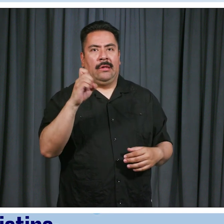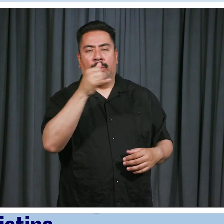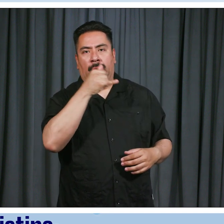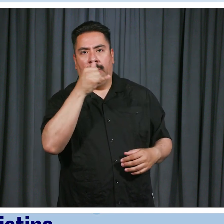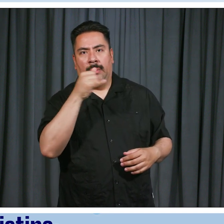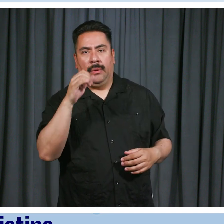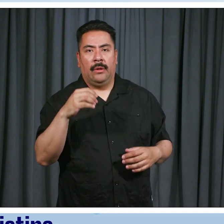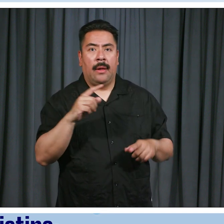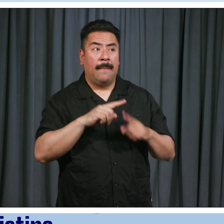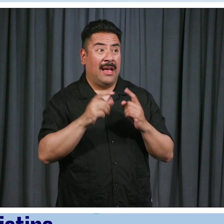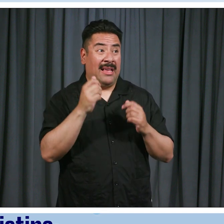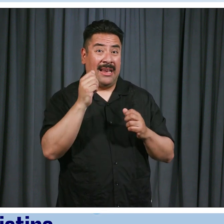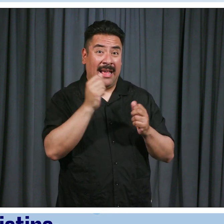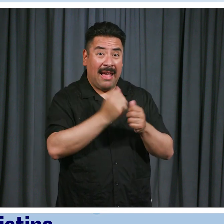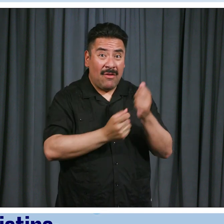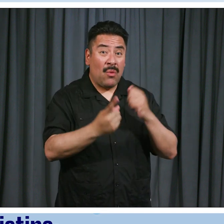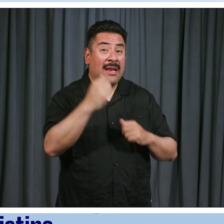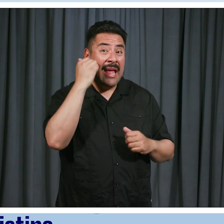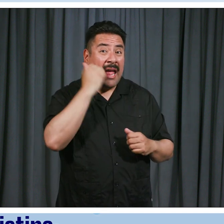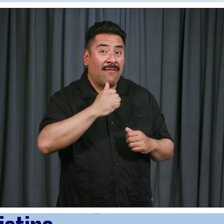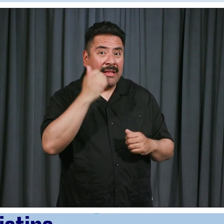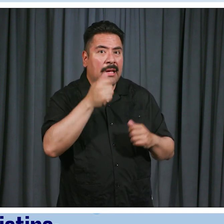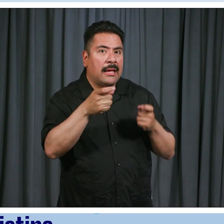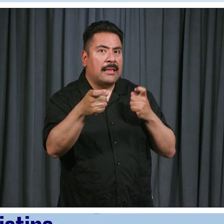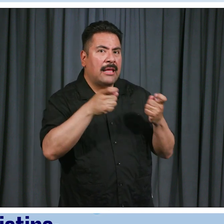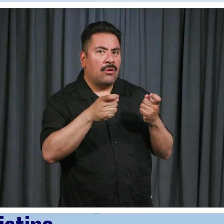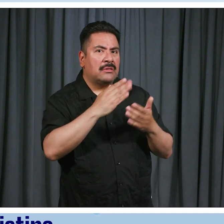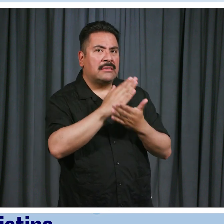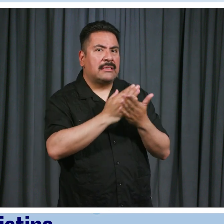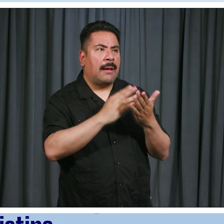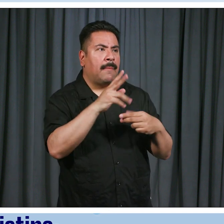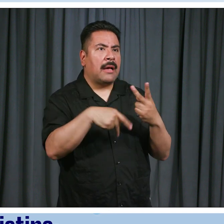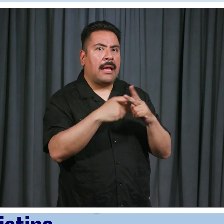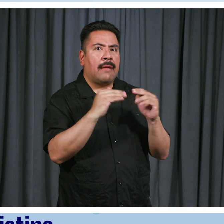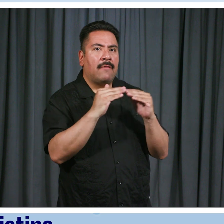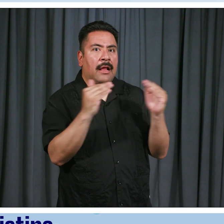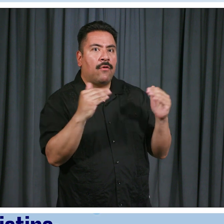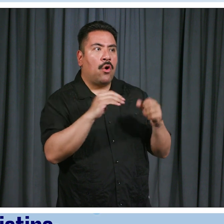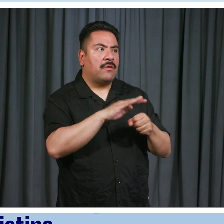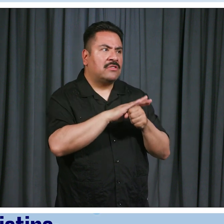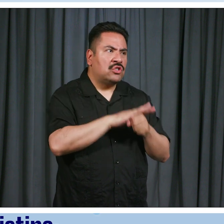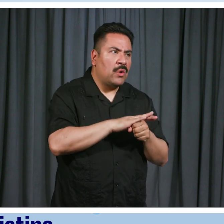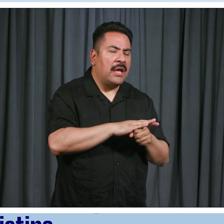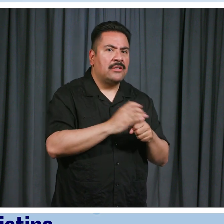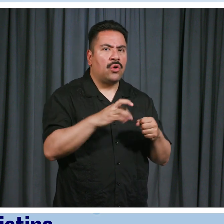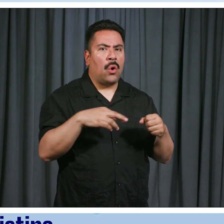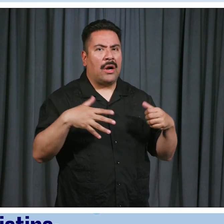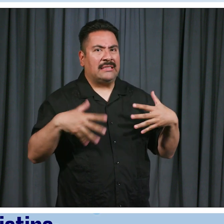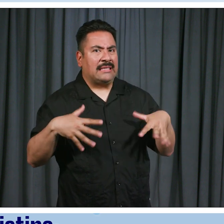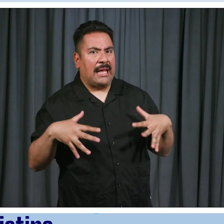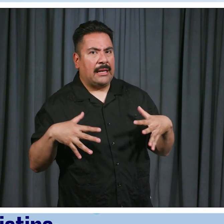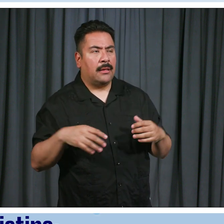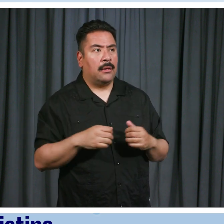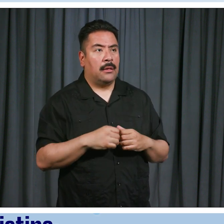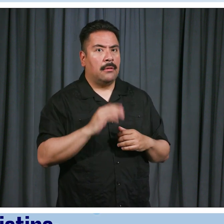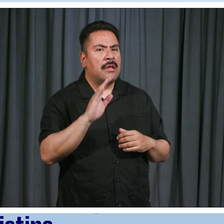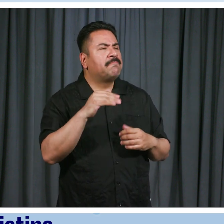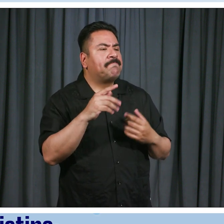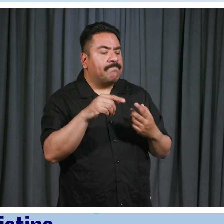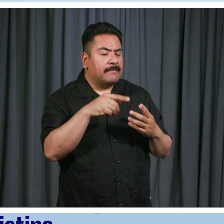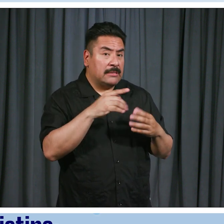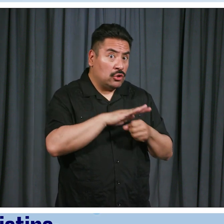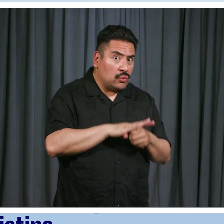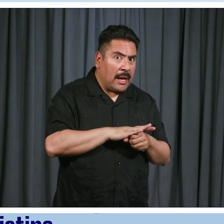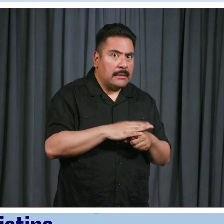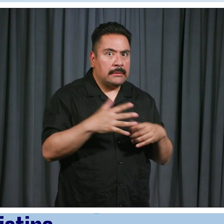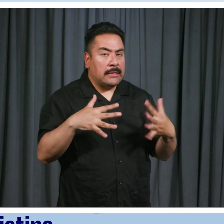everyone in their day-to-day life deals with some level of stress or anxiety. When is it that that stress and anxiety becomes